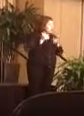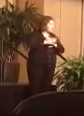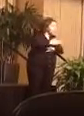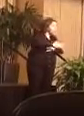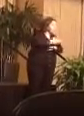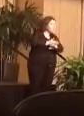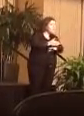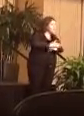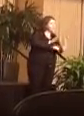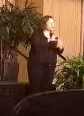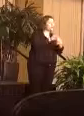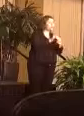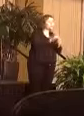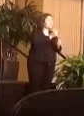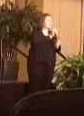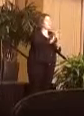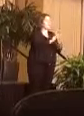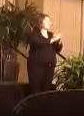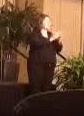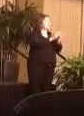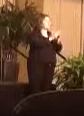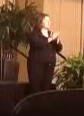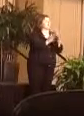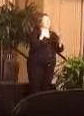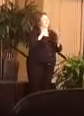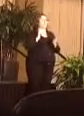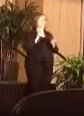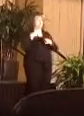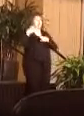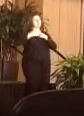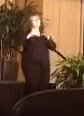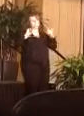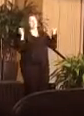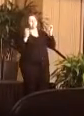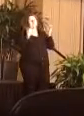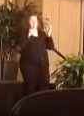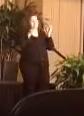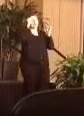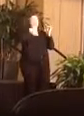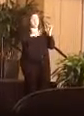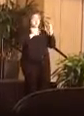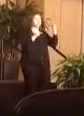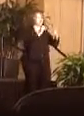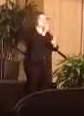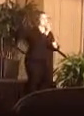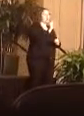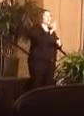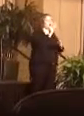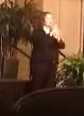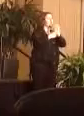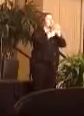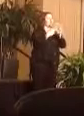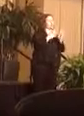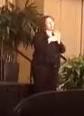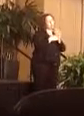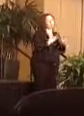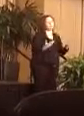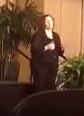gay community now that you've gone from, you know, nameless hot guy to icon and role model?